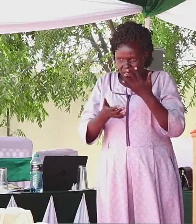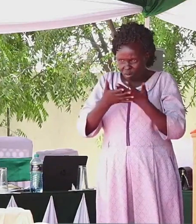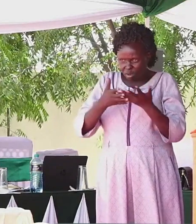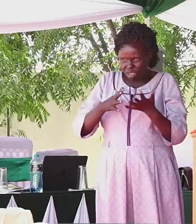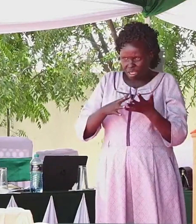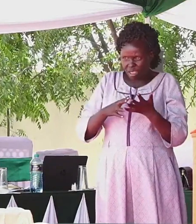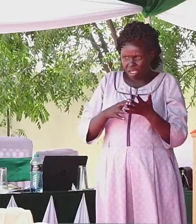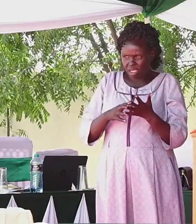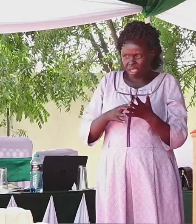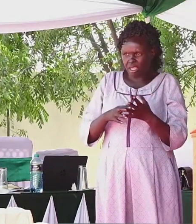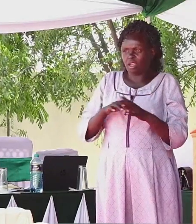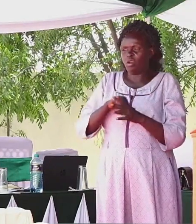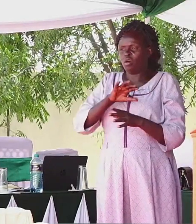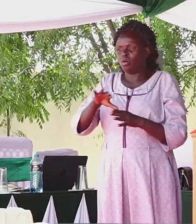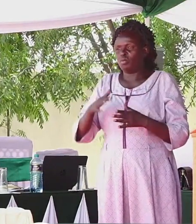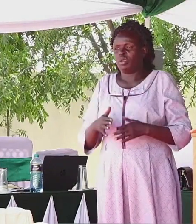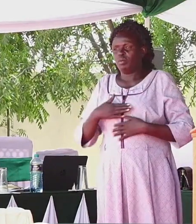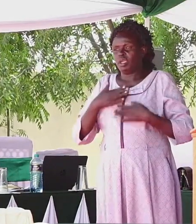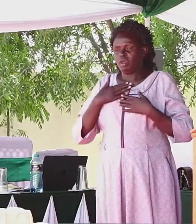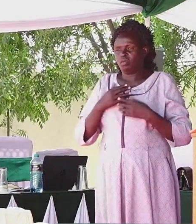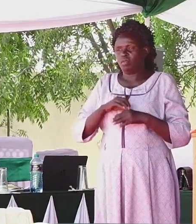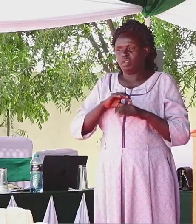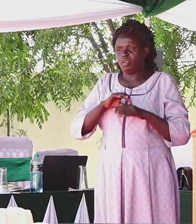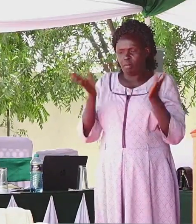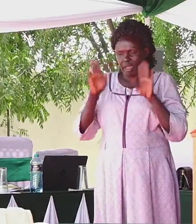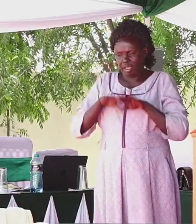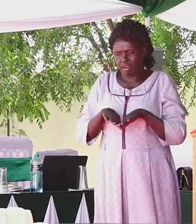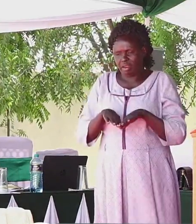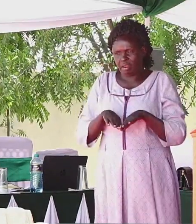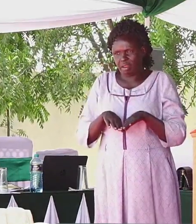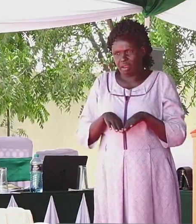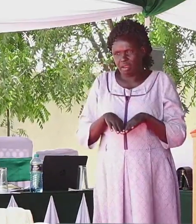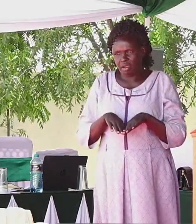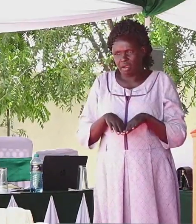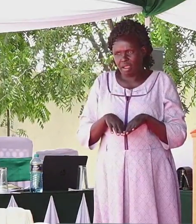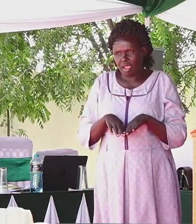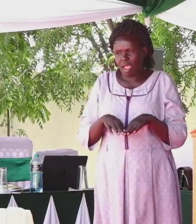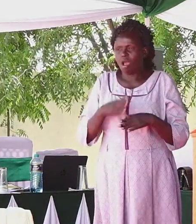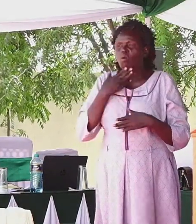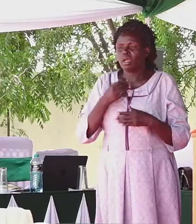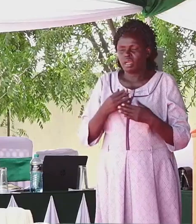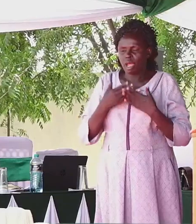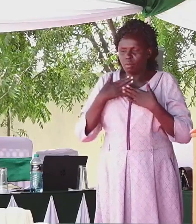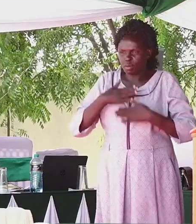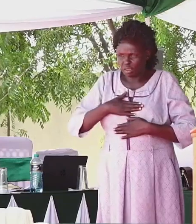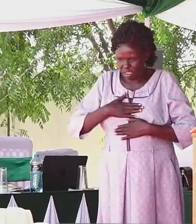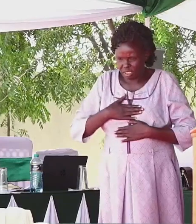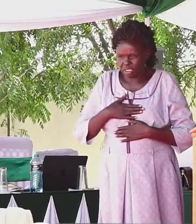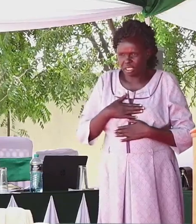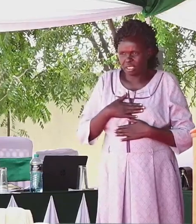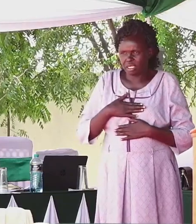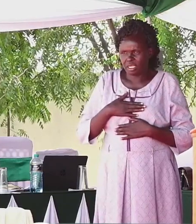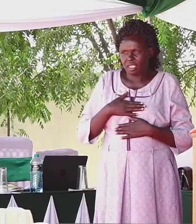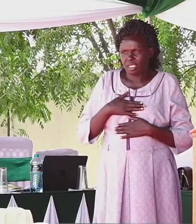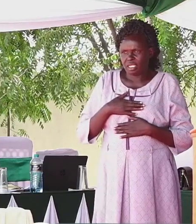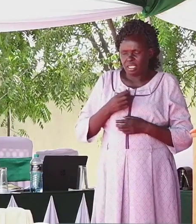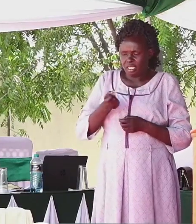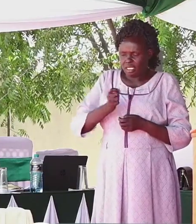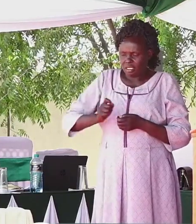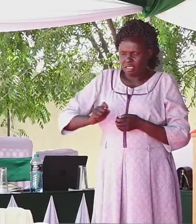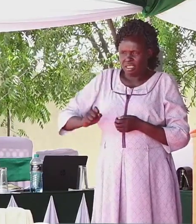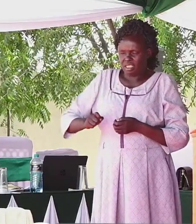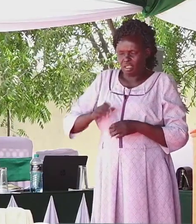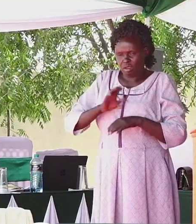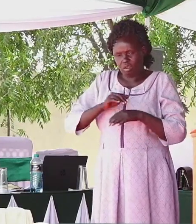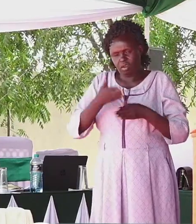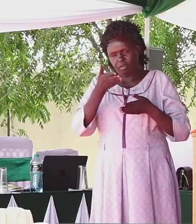Oyugi on behalf of PATH. We also want to appreciate The secretariat that was called out here by